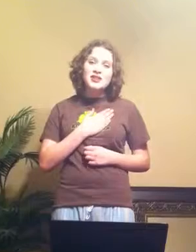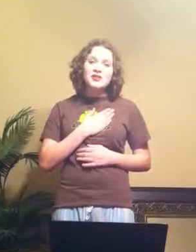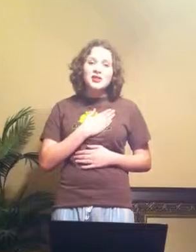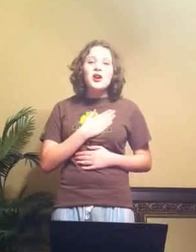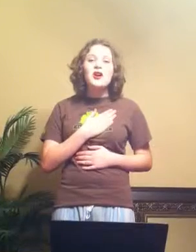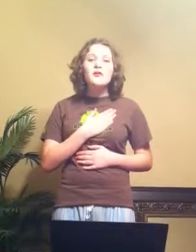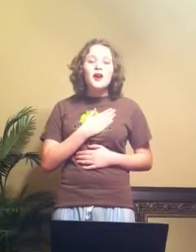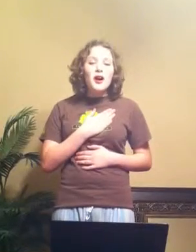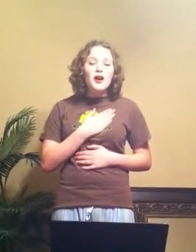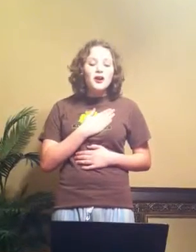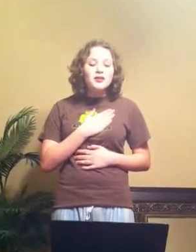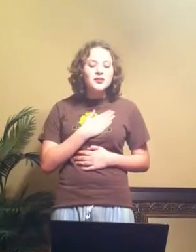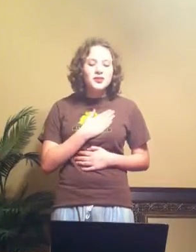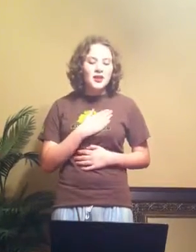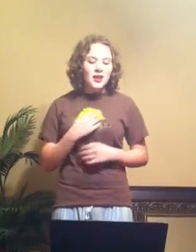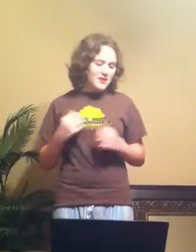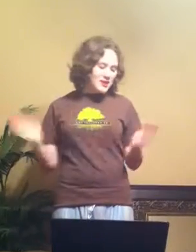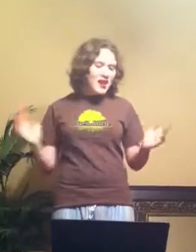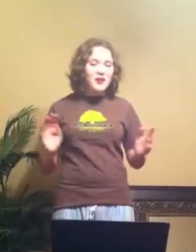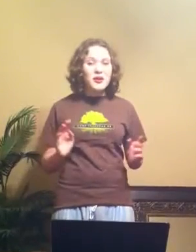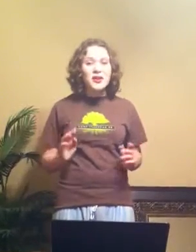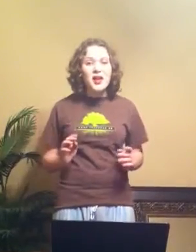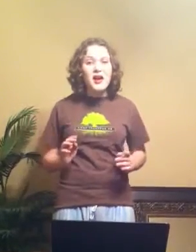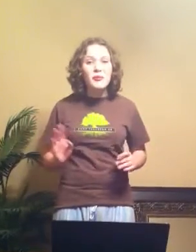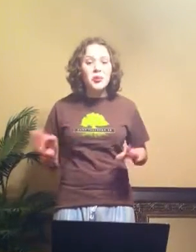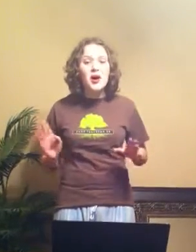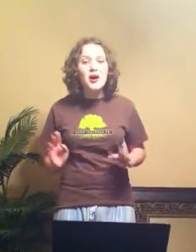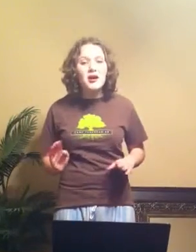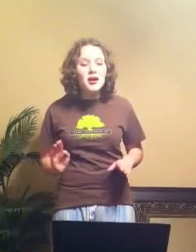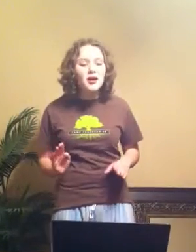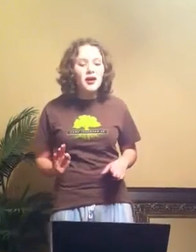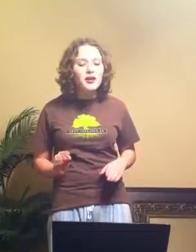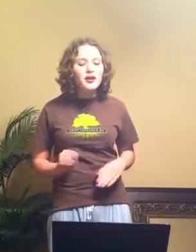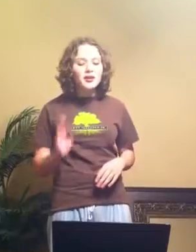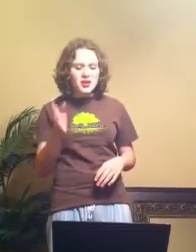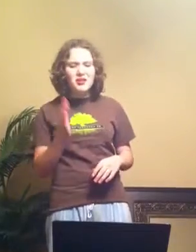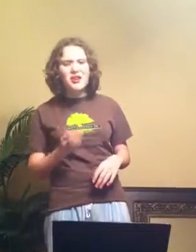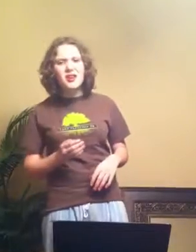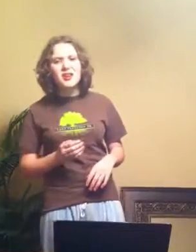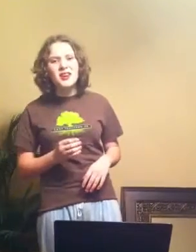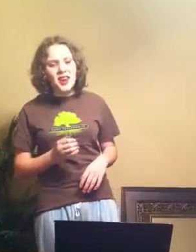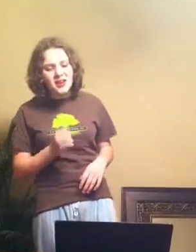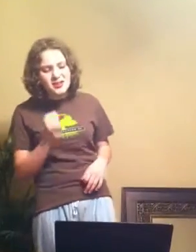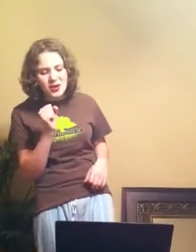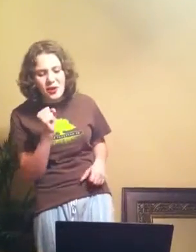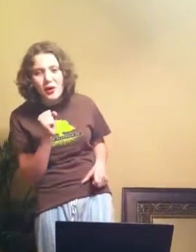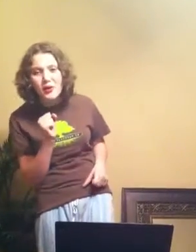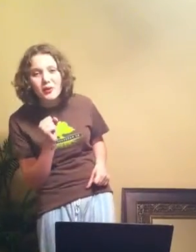your jar of hearts and tearing love apart. You're gonna catch a